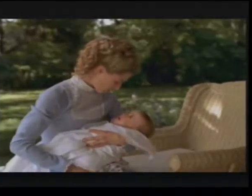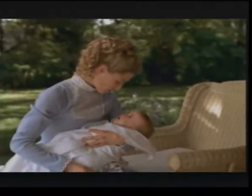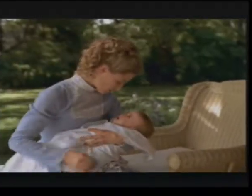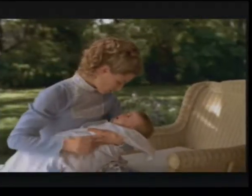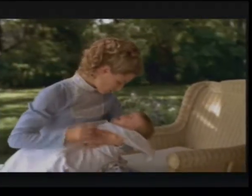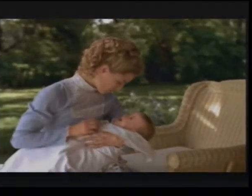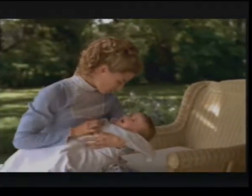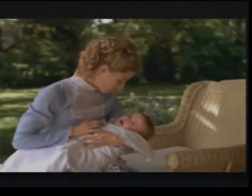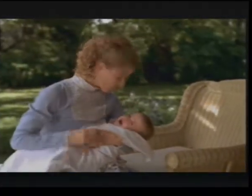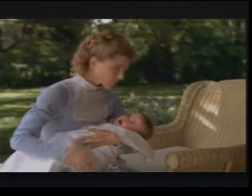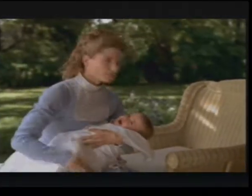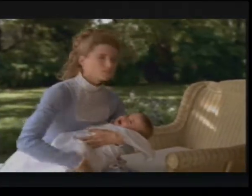Hush, man.